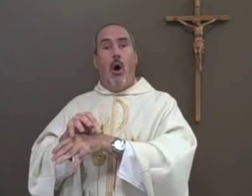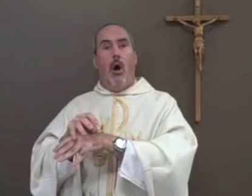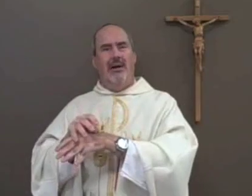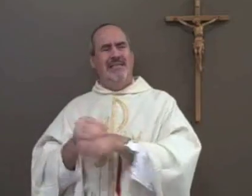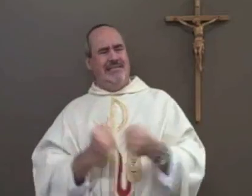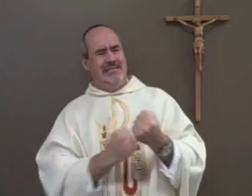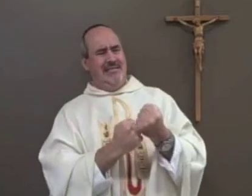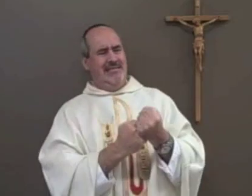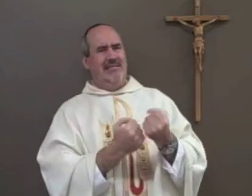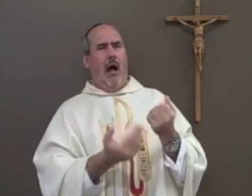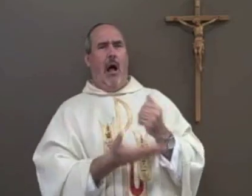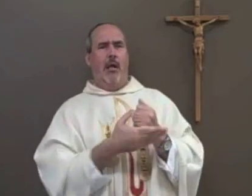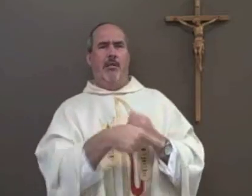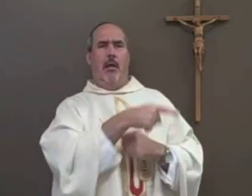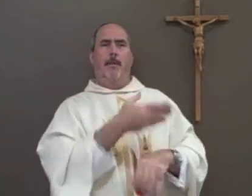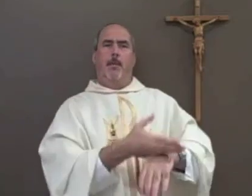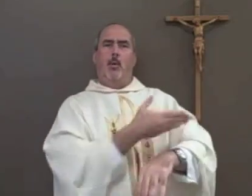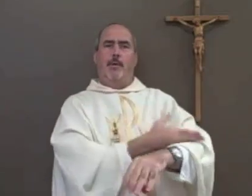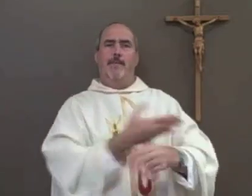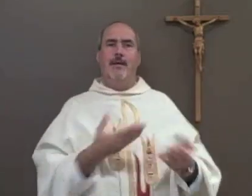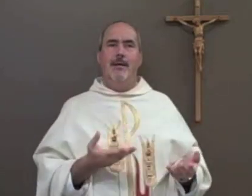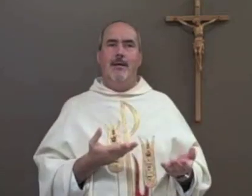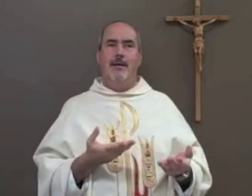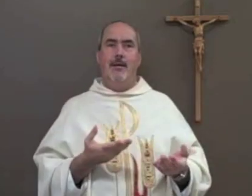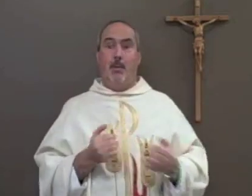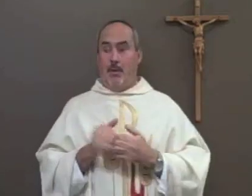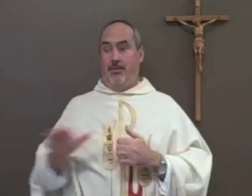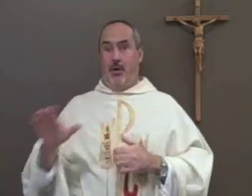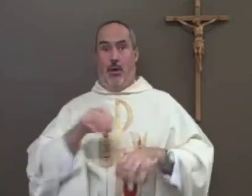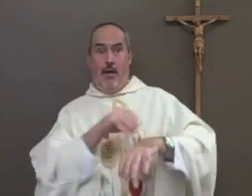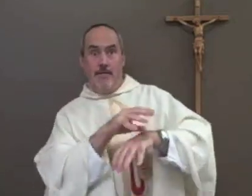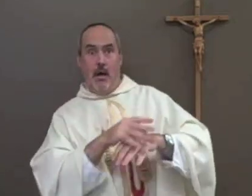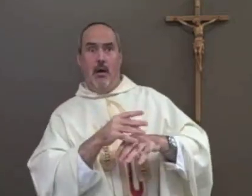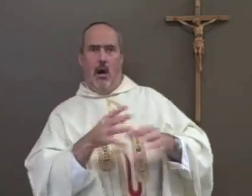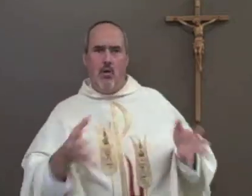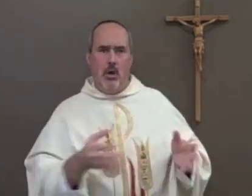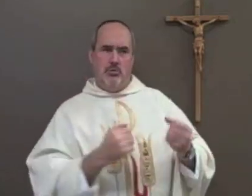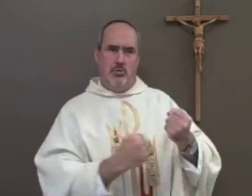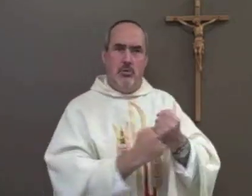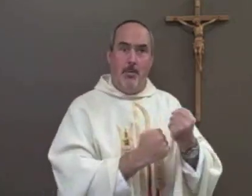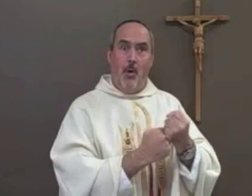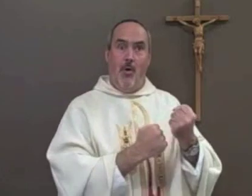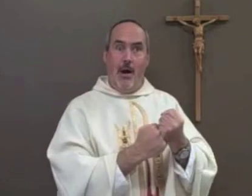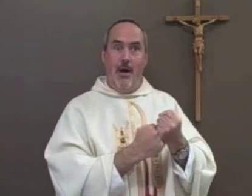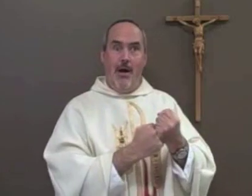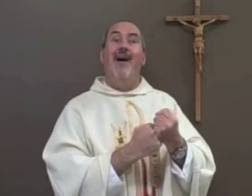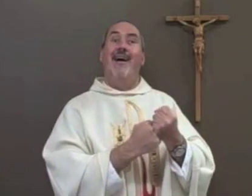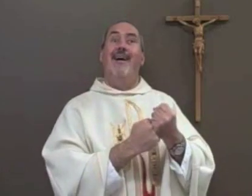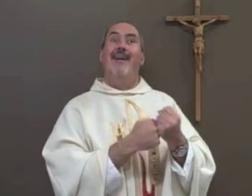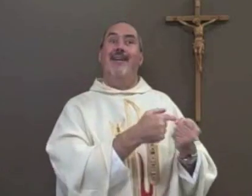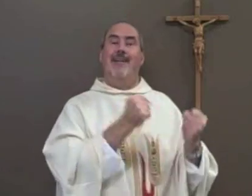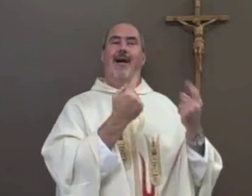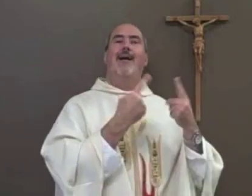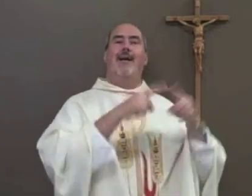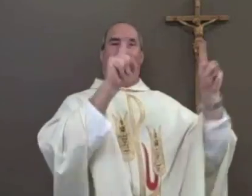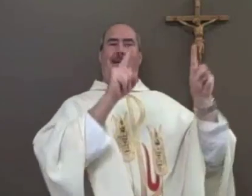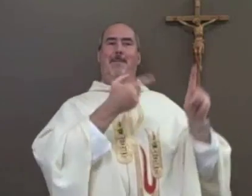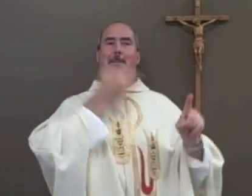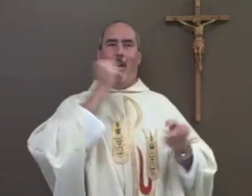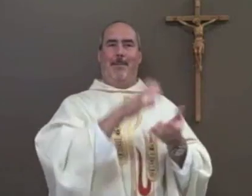wiser couple for counsel or ask somebody to help them improve their relationship. And that advice and that support can help them have a